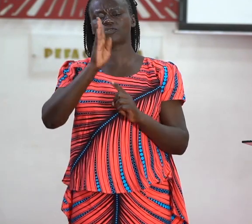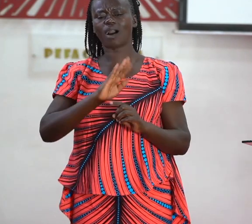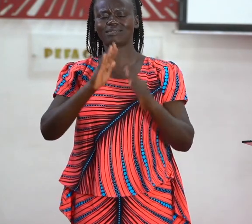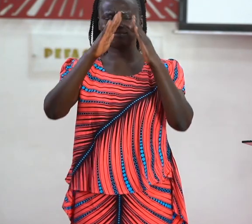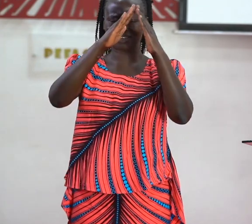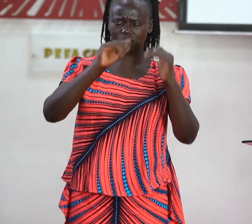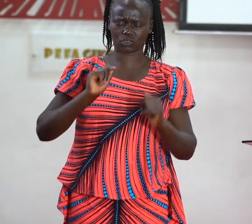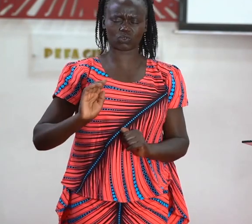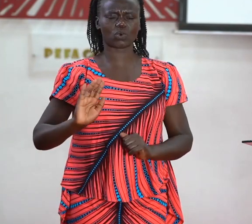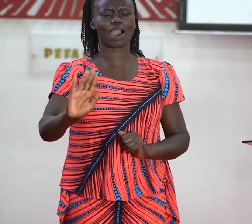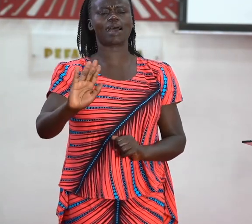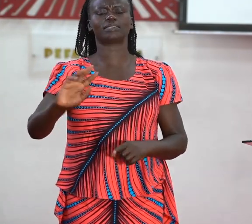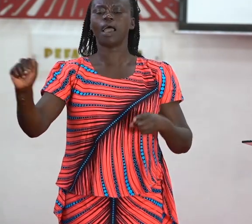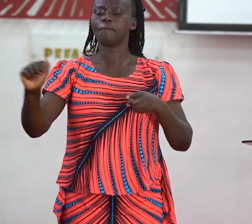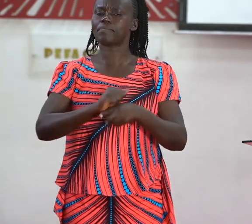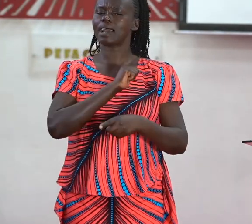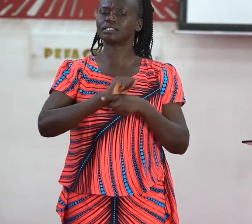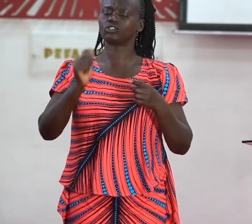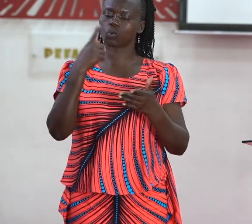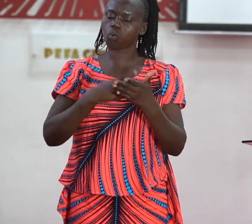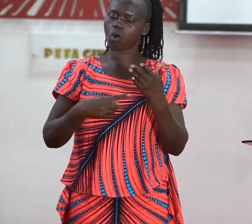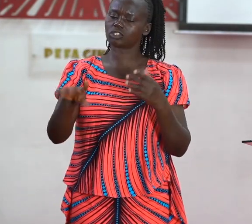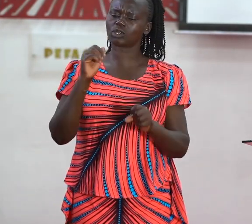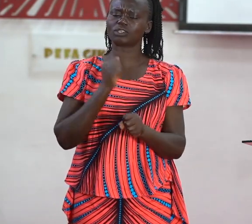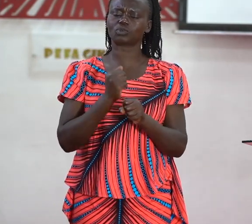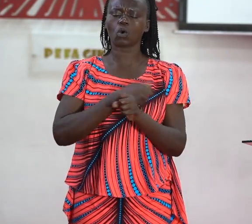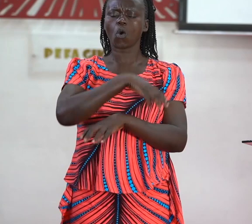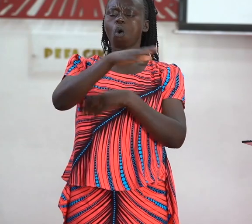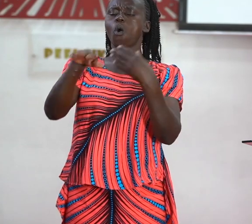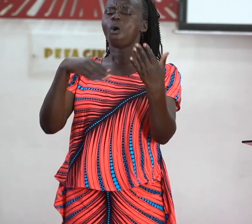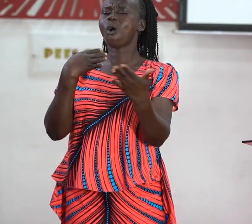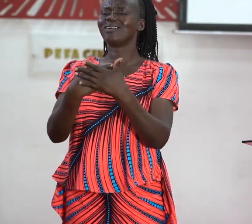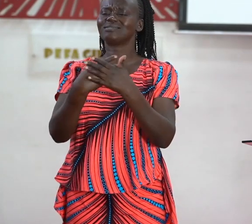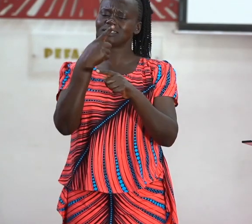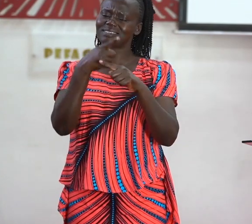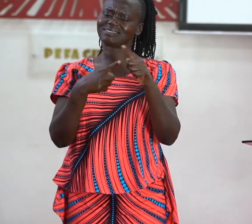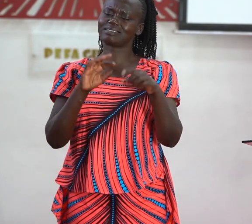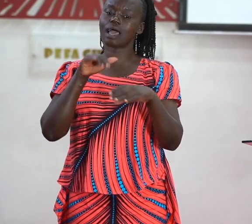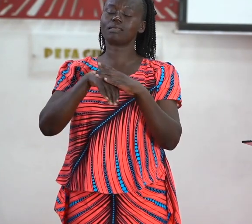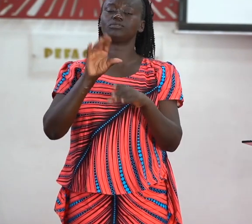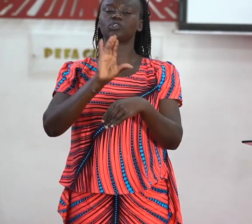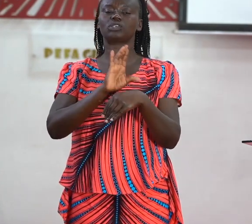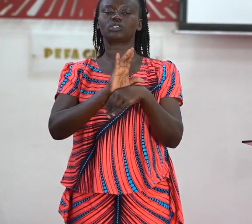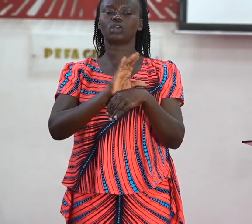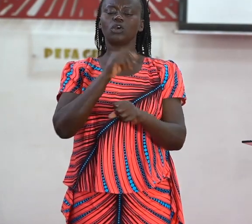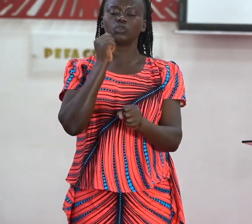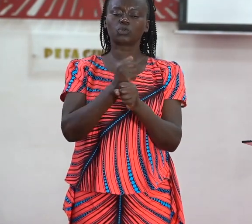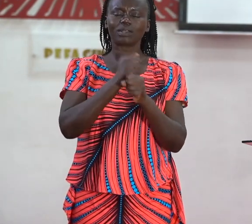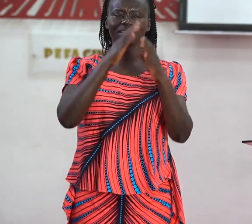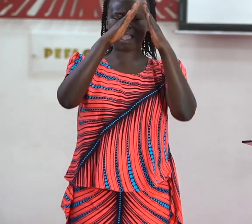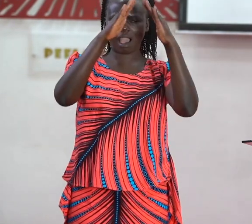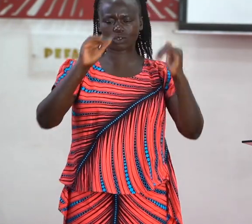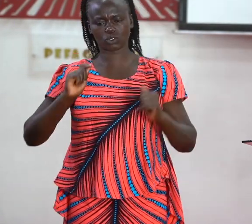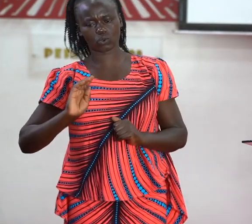house. Exercise what you have been doing for all these years in the church. Do it in your own house, and the Lord